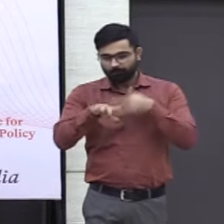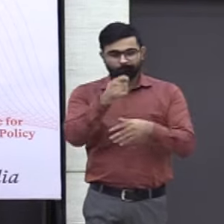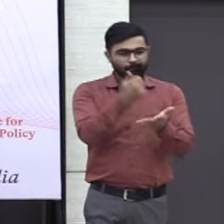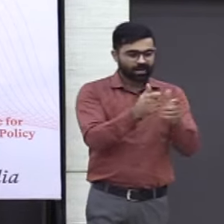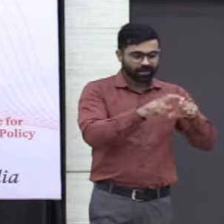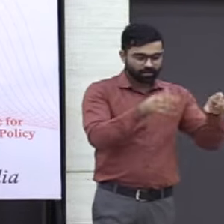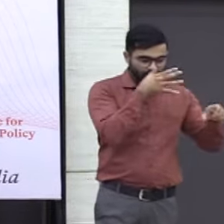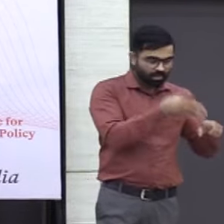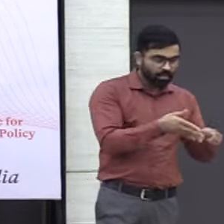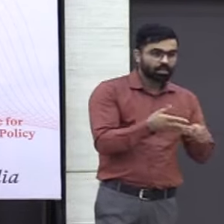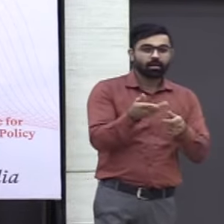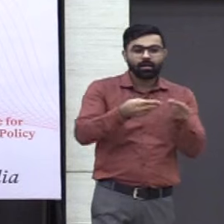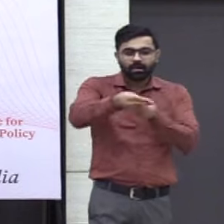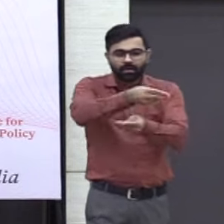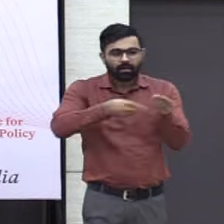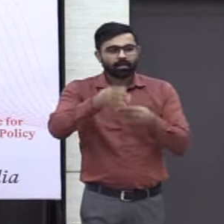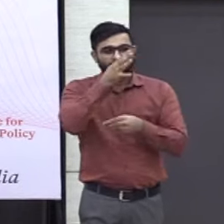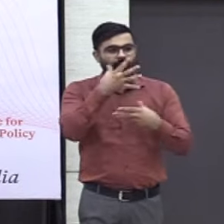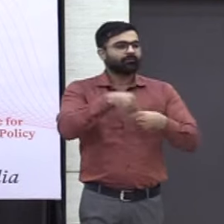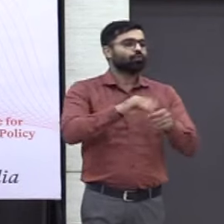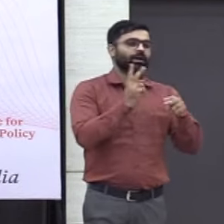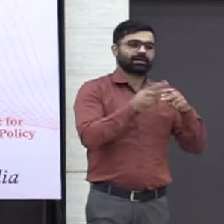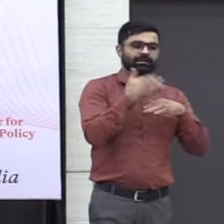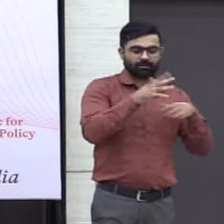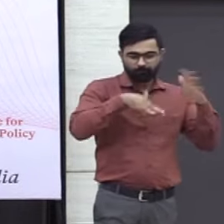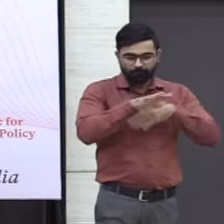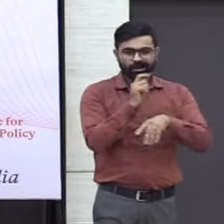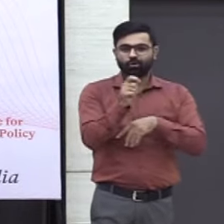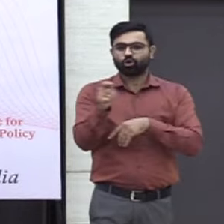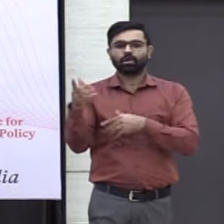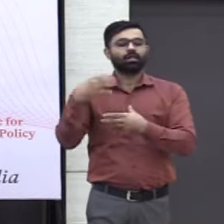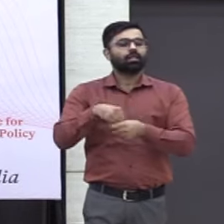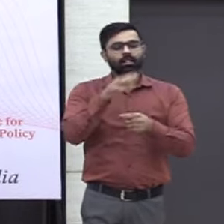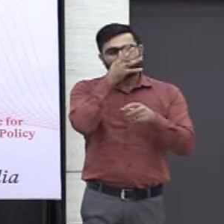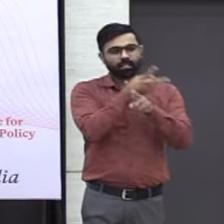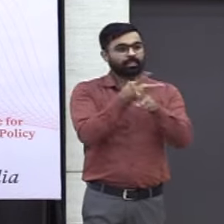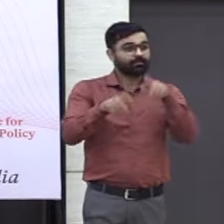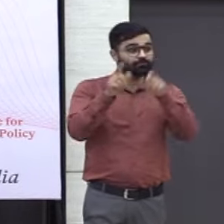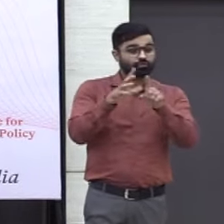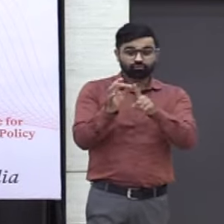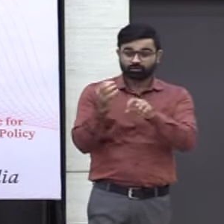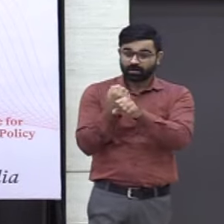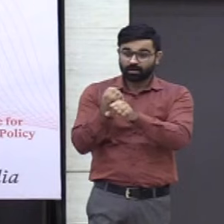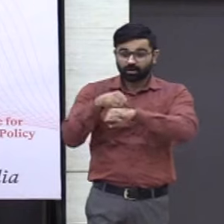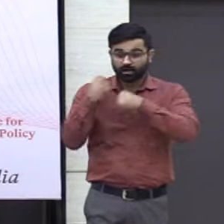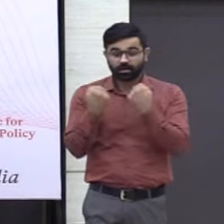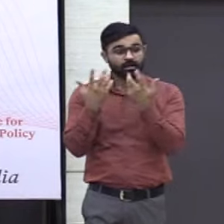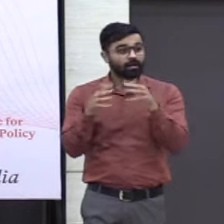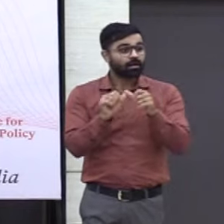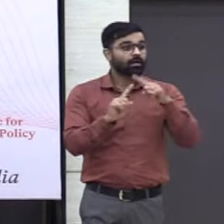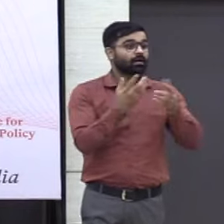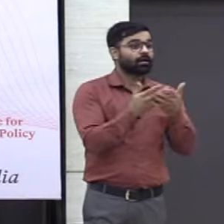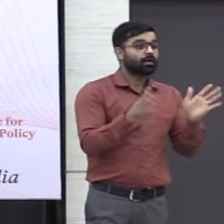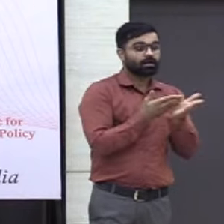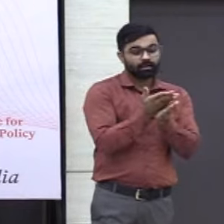banknotes, hawala transactions, fraud or running away a scheme to defraud several persons, or doing in any act in any manner